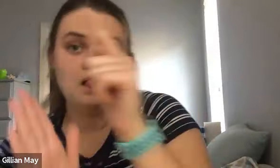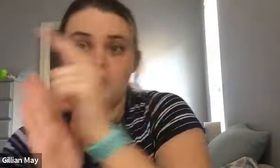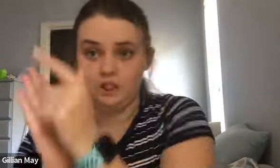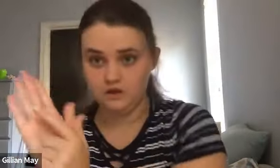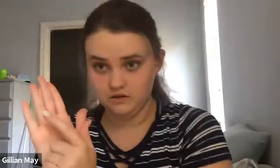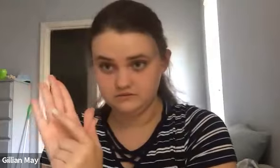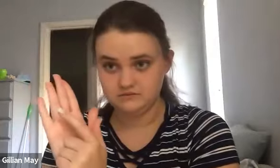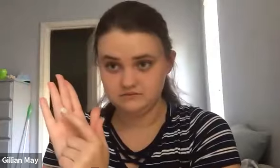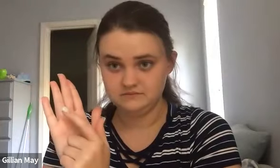mom-in-law.